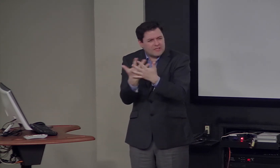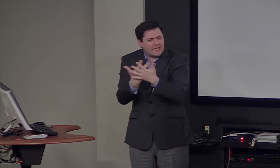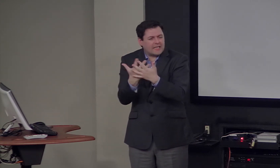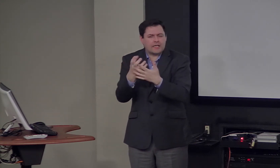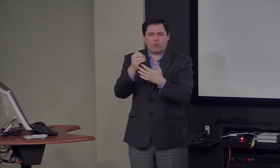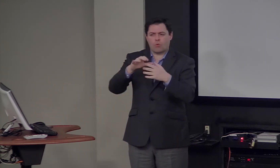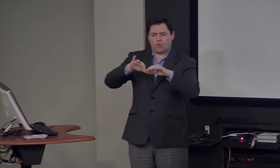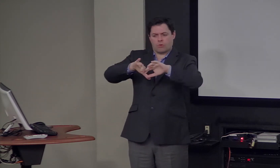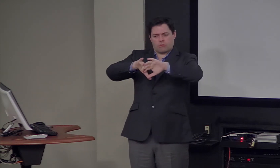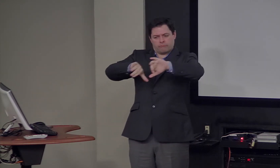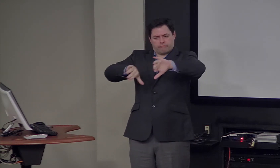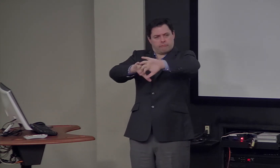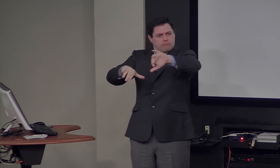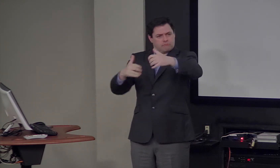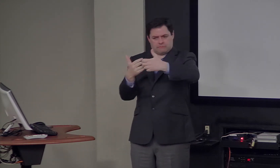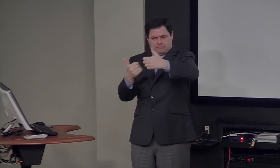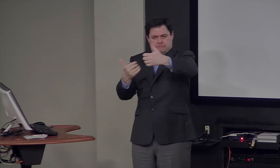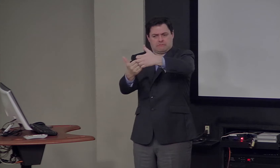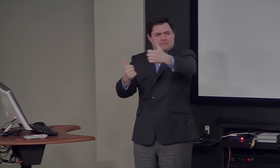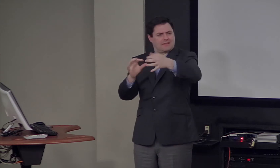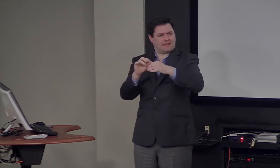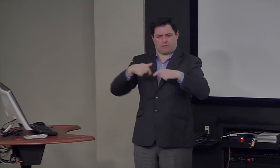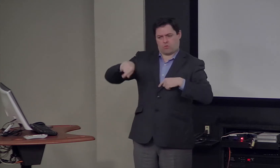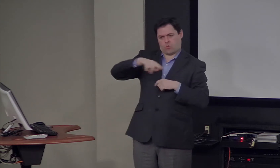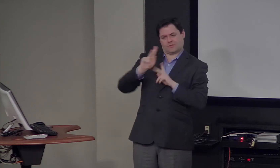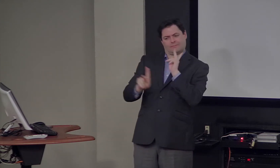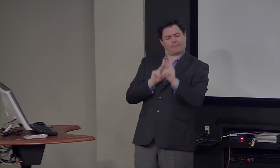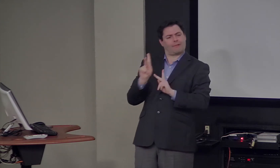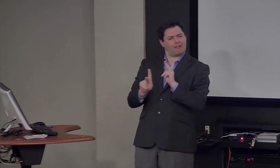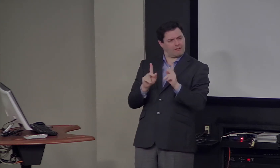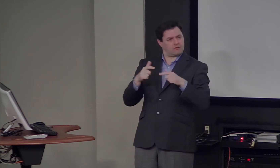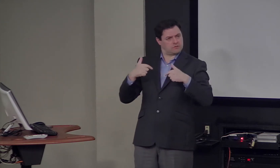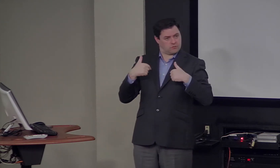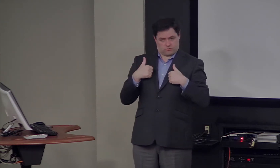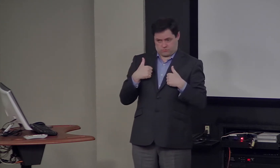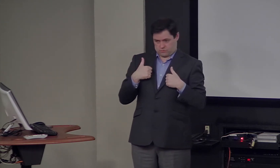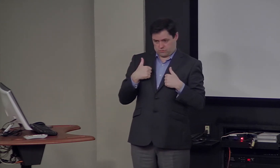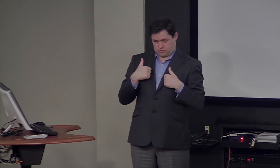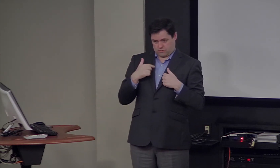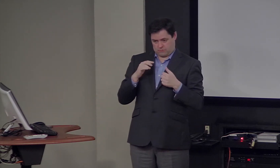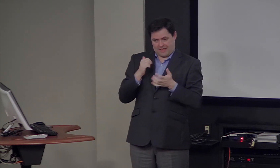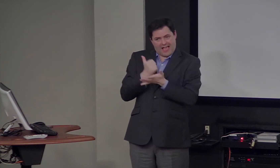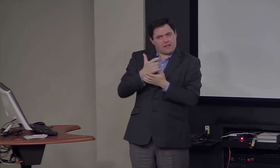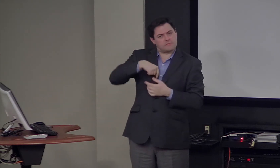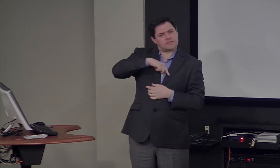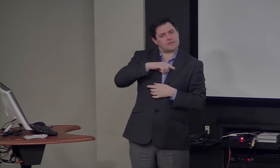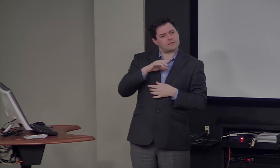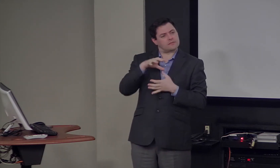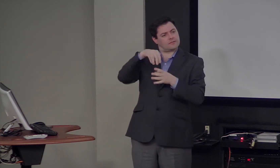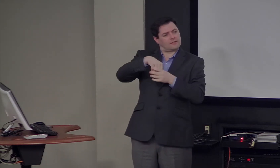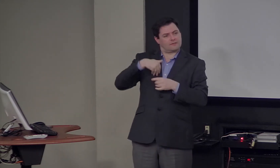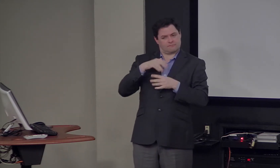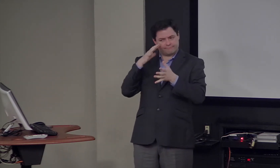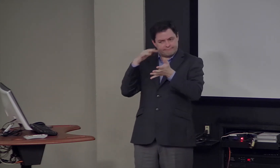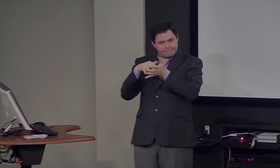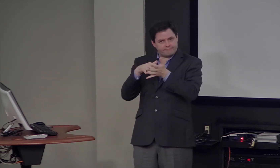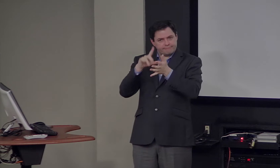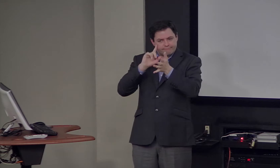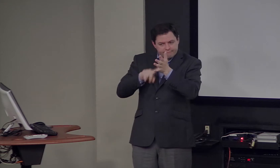in interpreting, but nonetheless, we were trying to develop screening tools that would help us distinguish skills and better track people into an interpreter track versus a